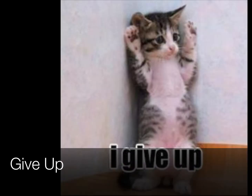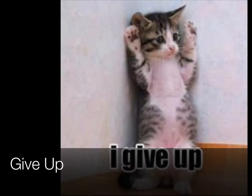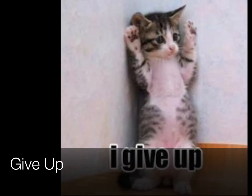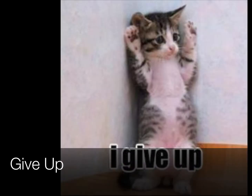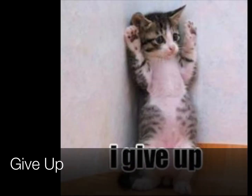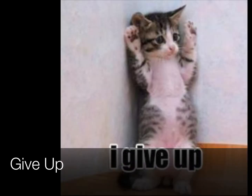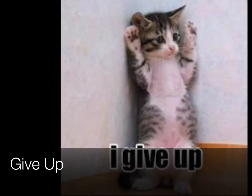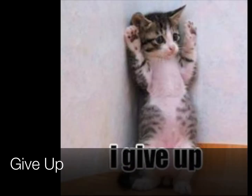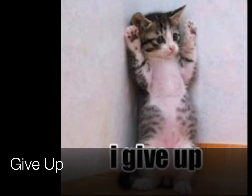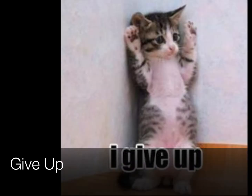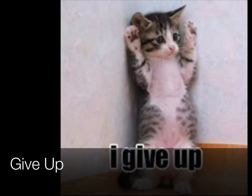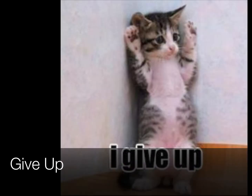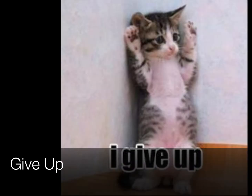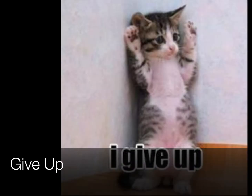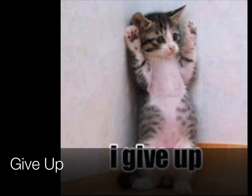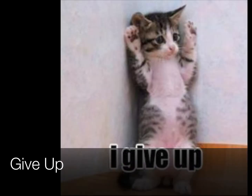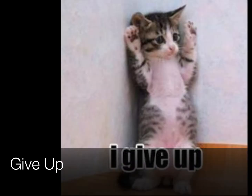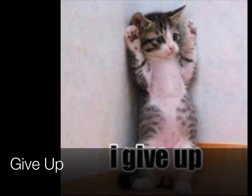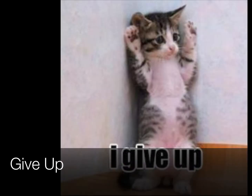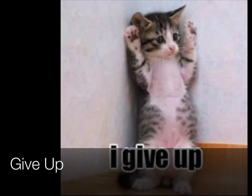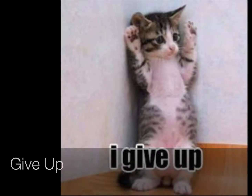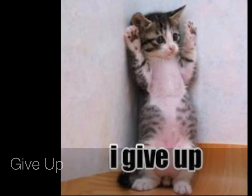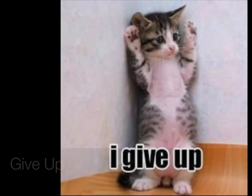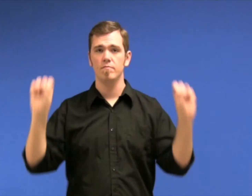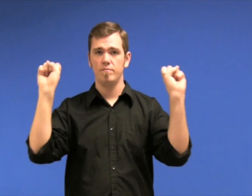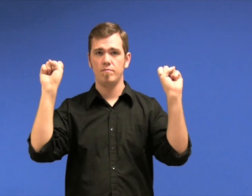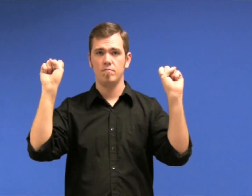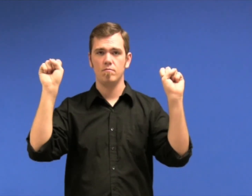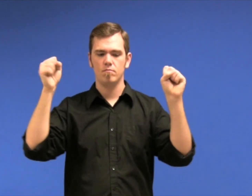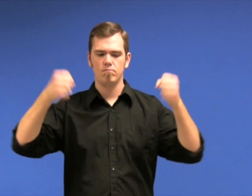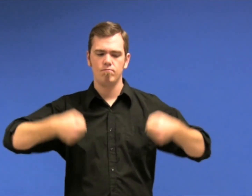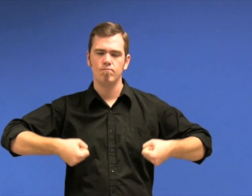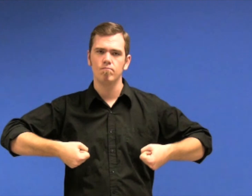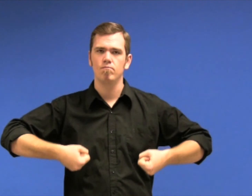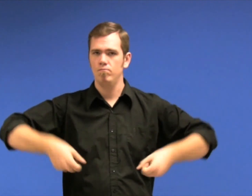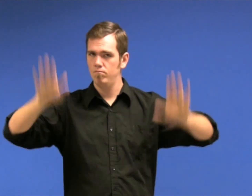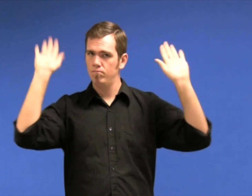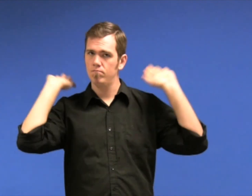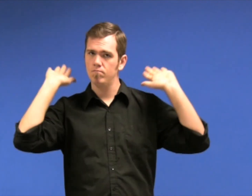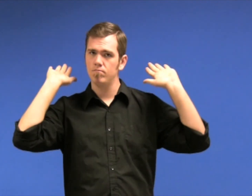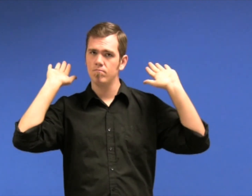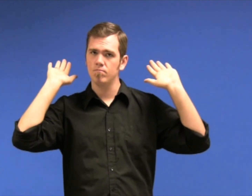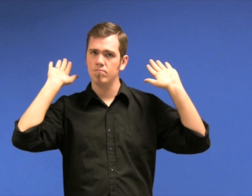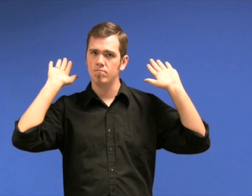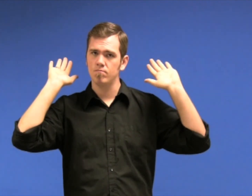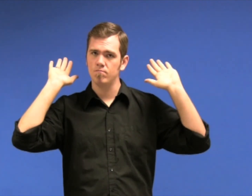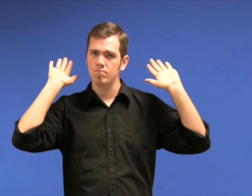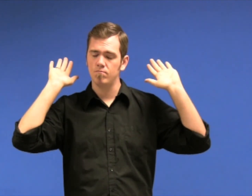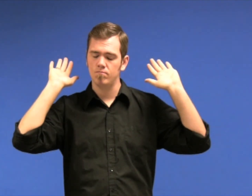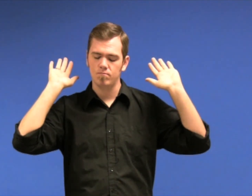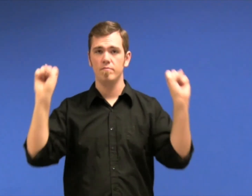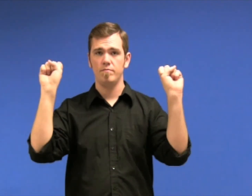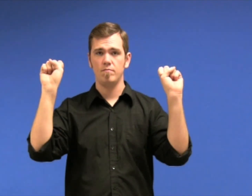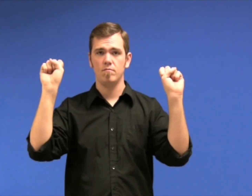Okay, the sign for give up or surrender is give up. You're throwing your hands in the